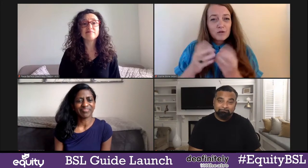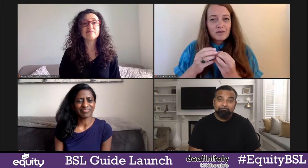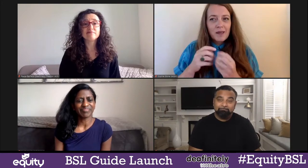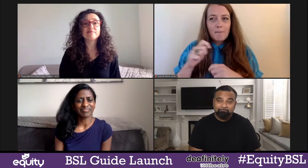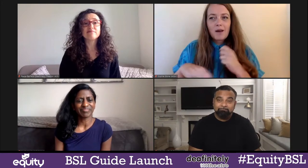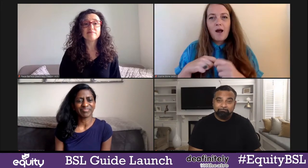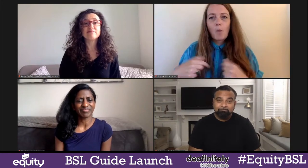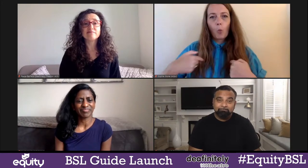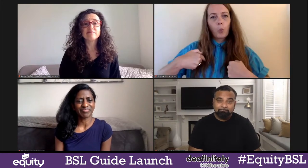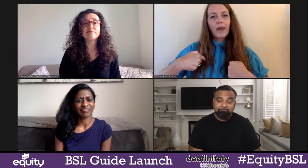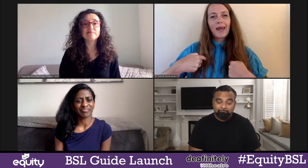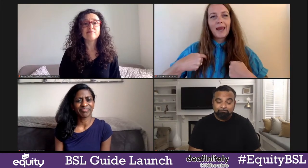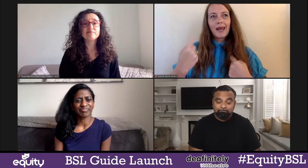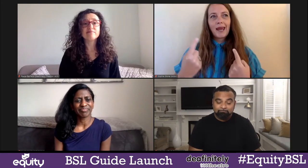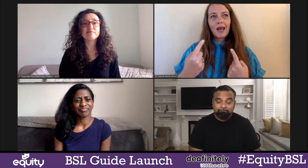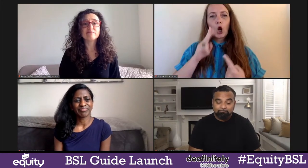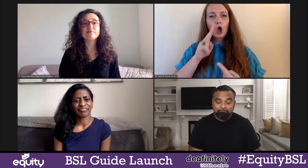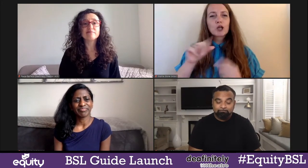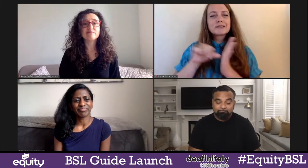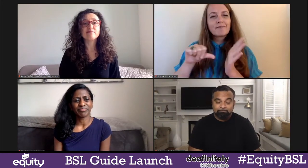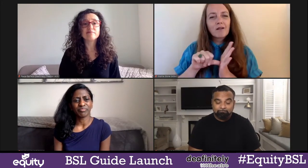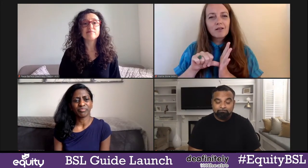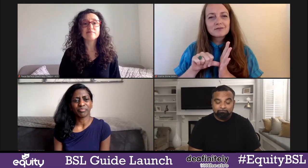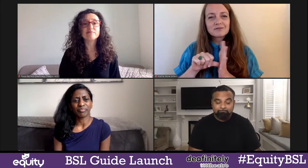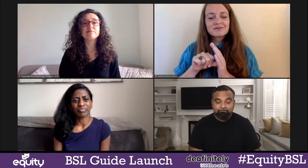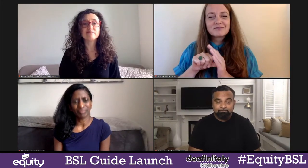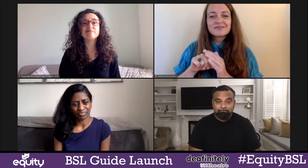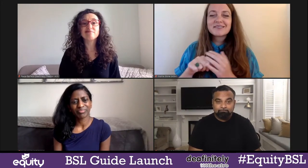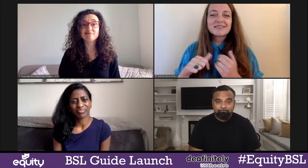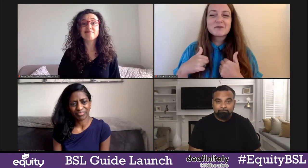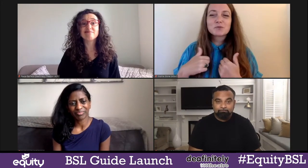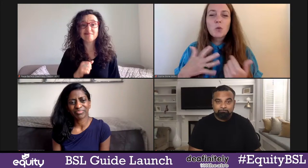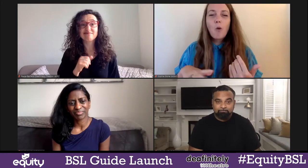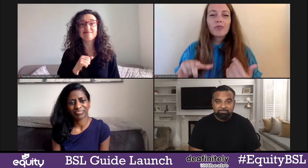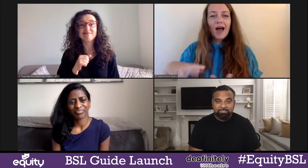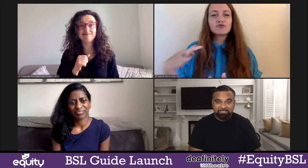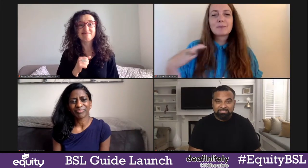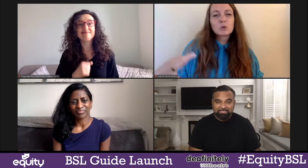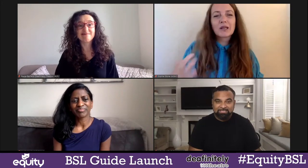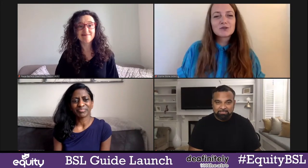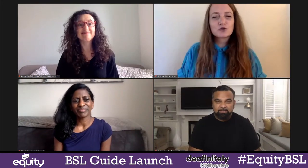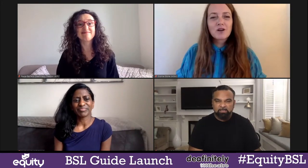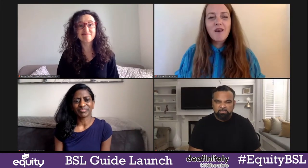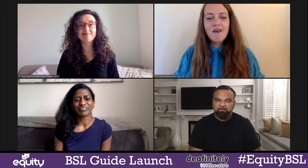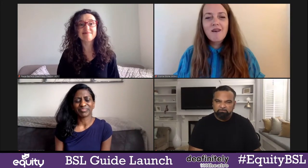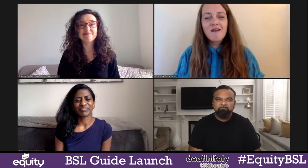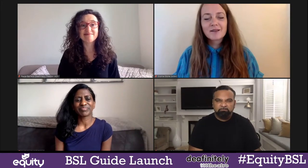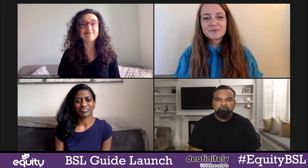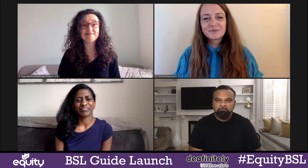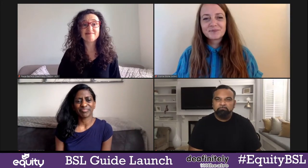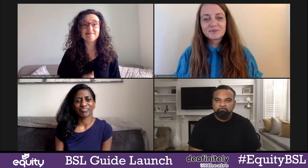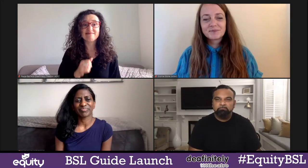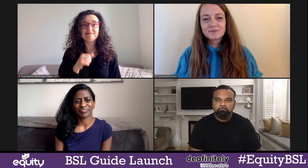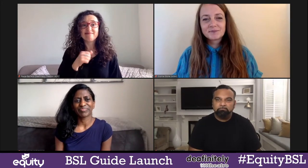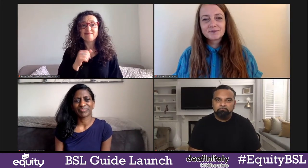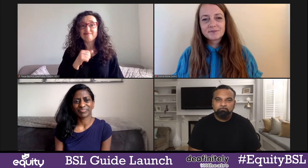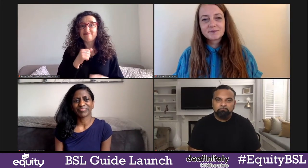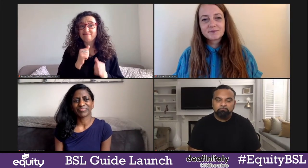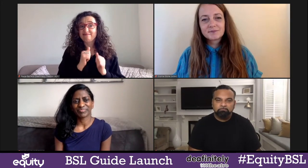they're in place. And it feels like we're constantly fighting for everything that we need, which then in turn makes us look difficult because we're not being